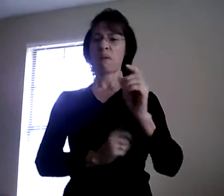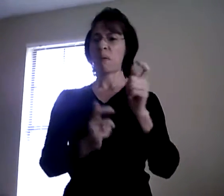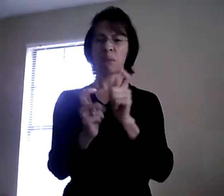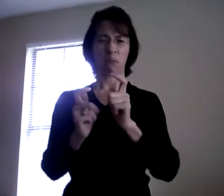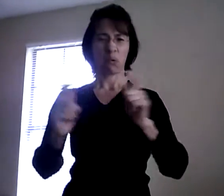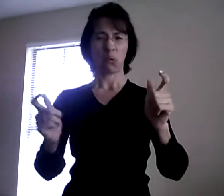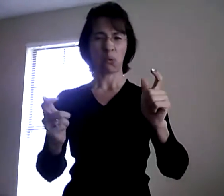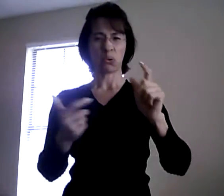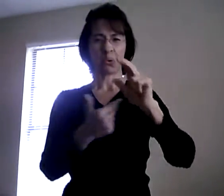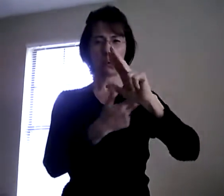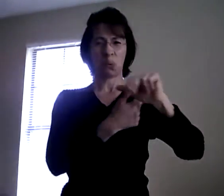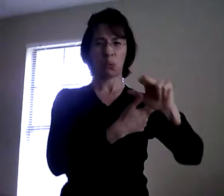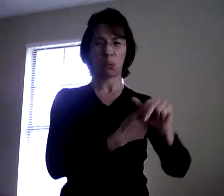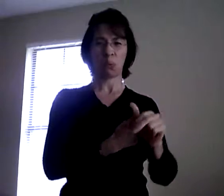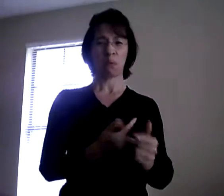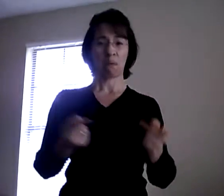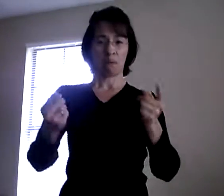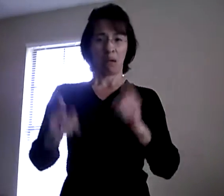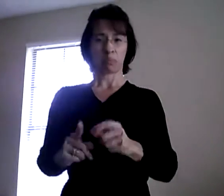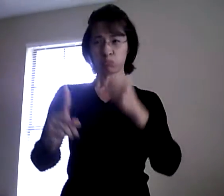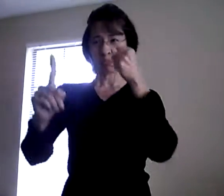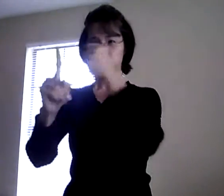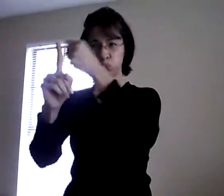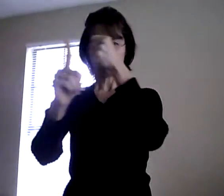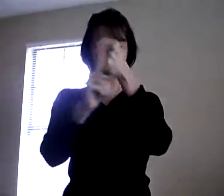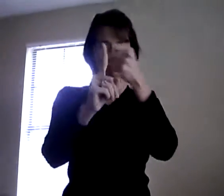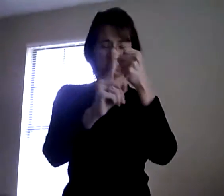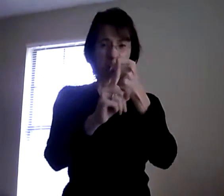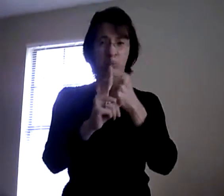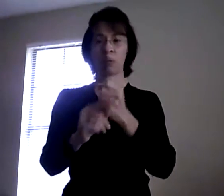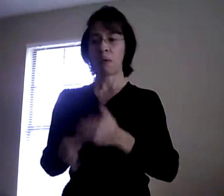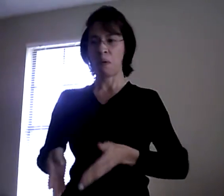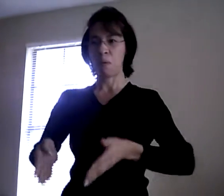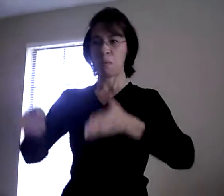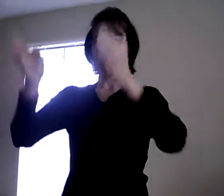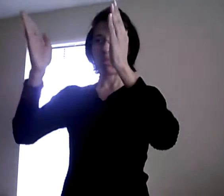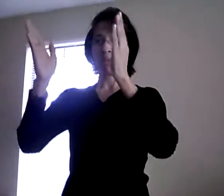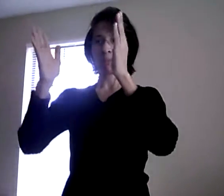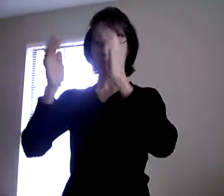a lot of Texas history there, that the kids would just really enjoy.